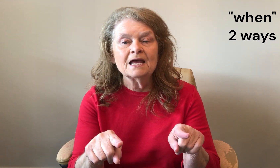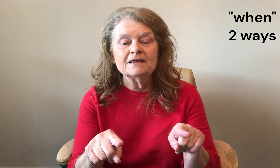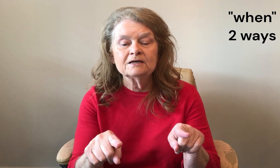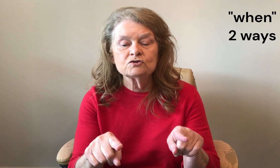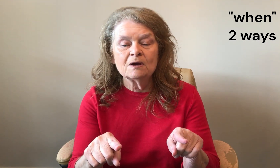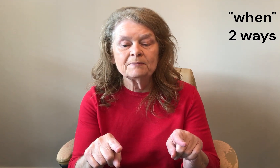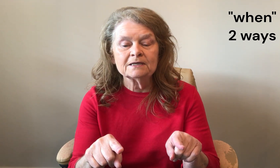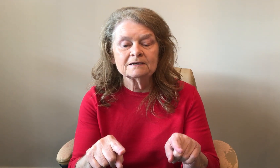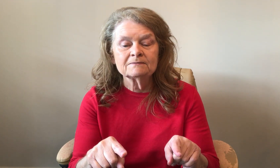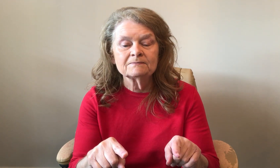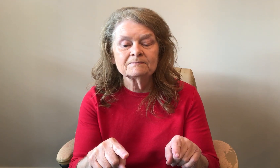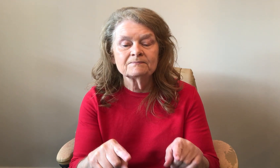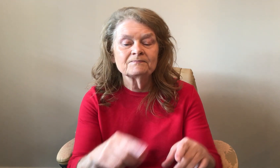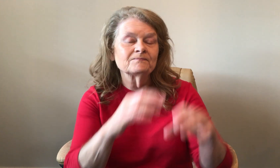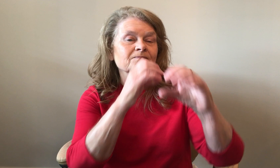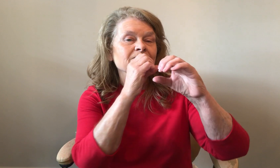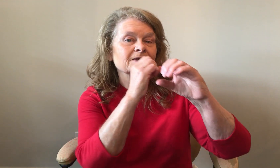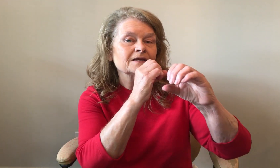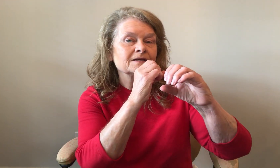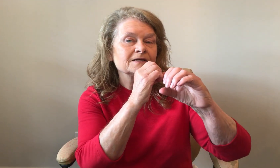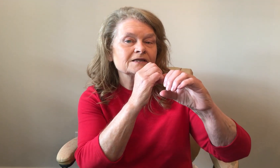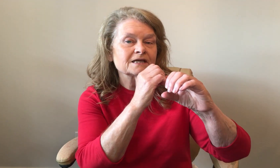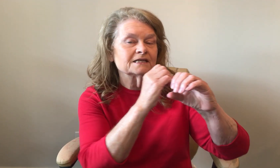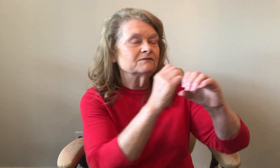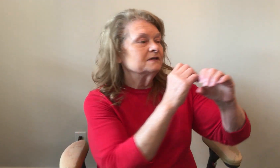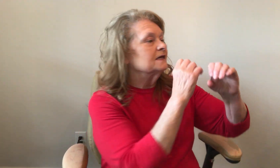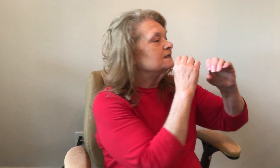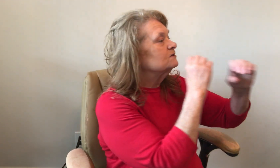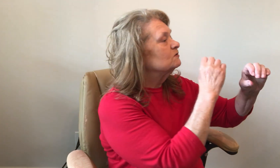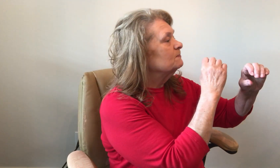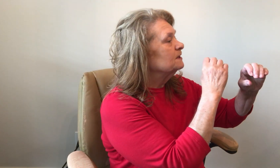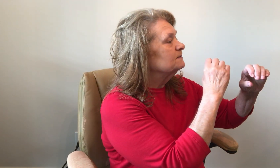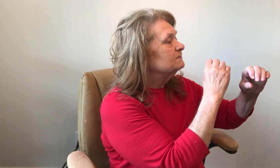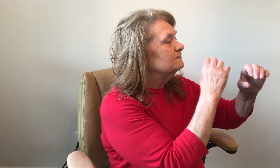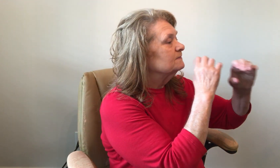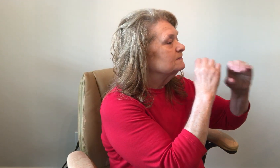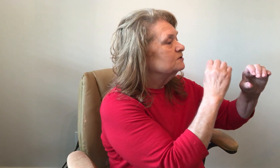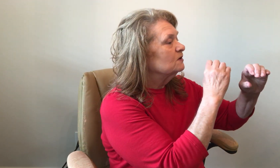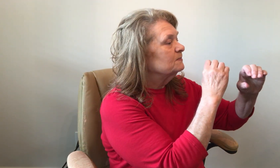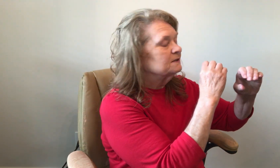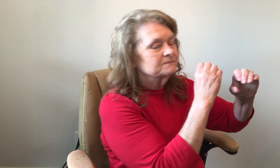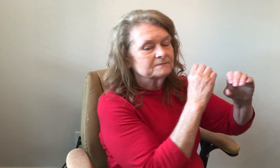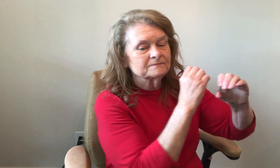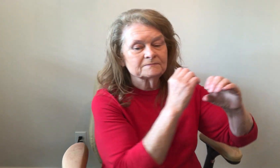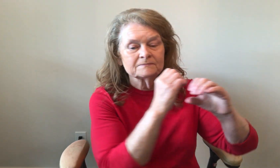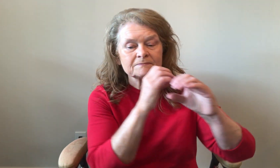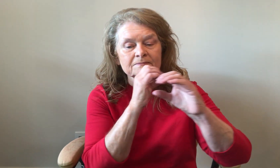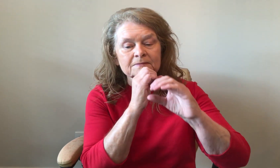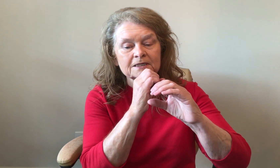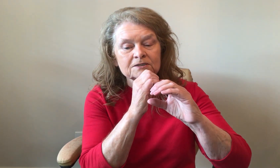The trumpet, just like you would think, the trumpet, trumpet,